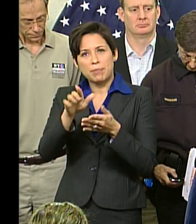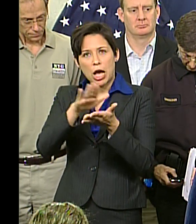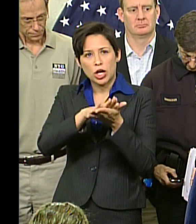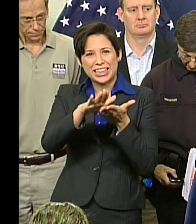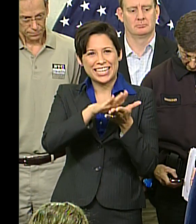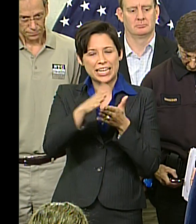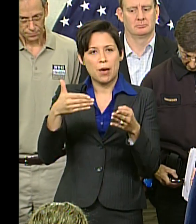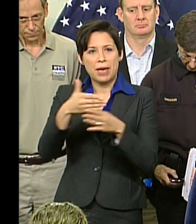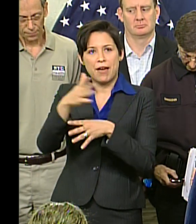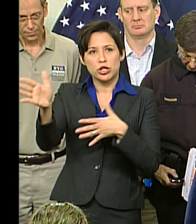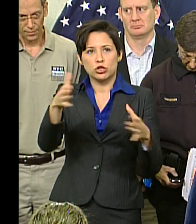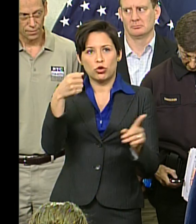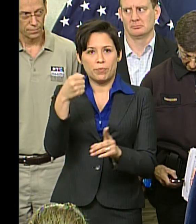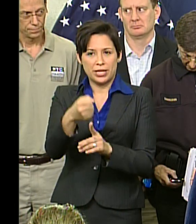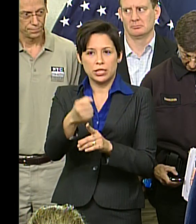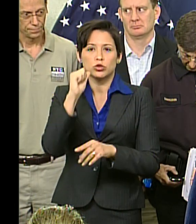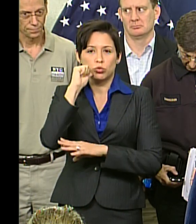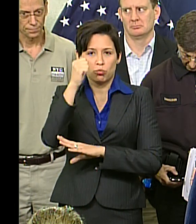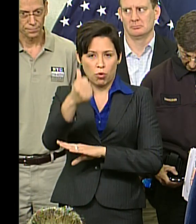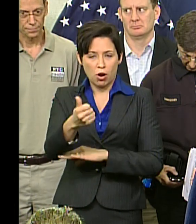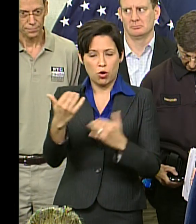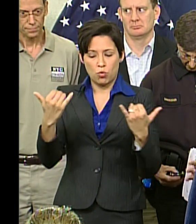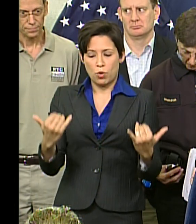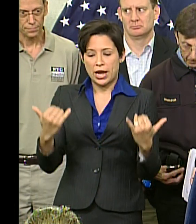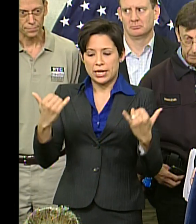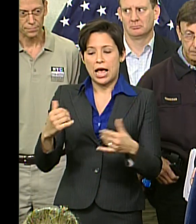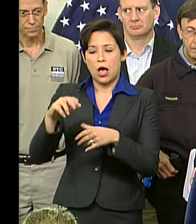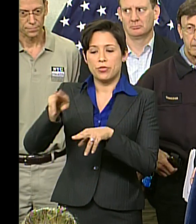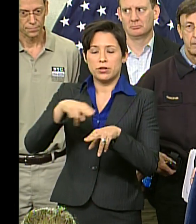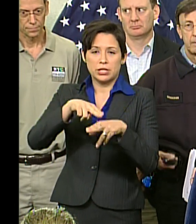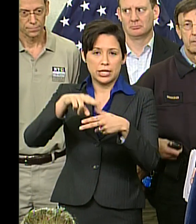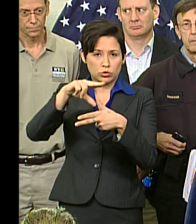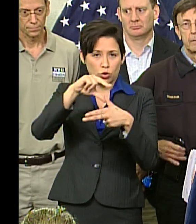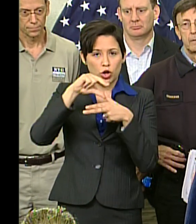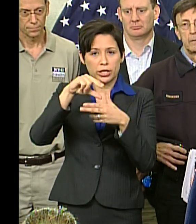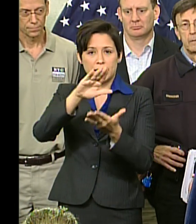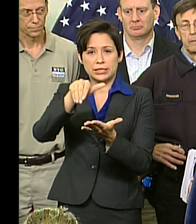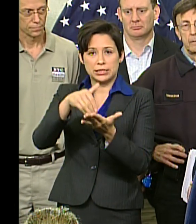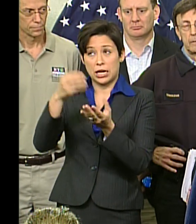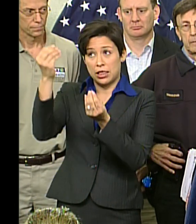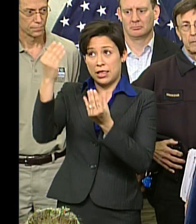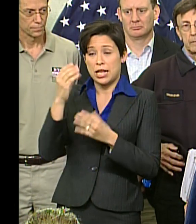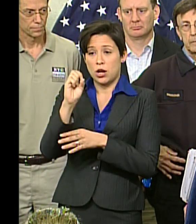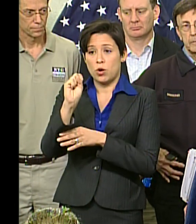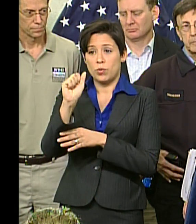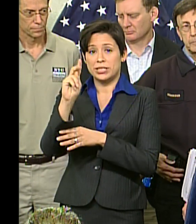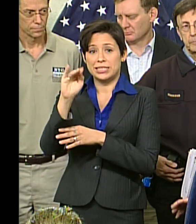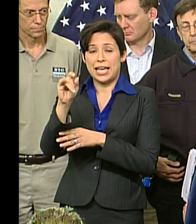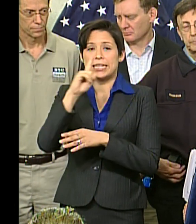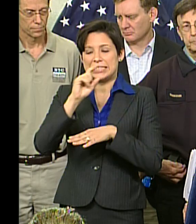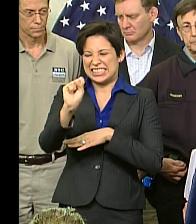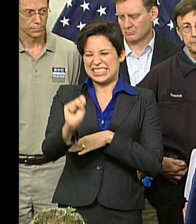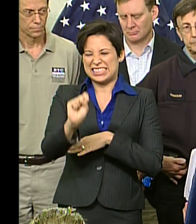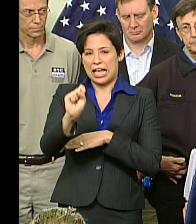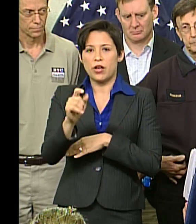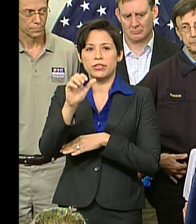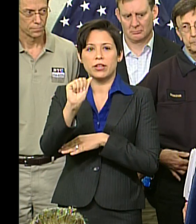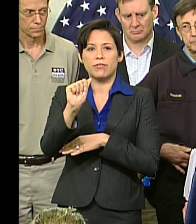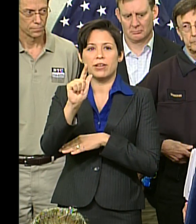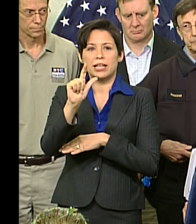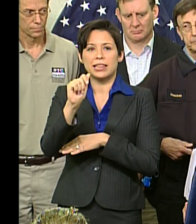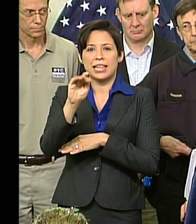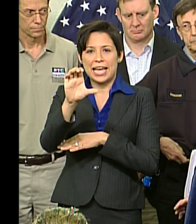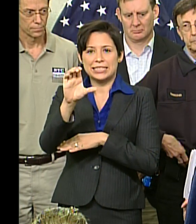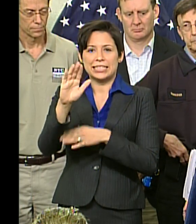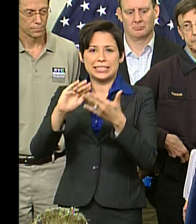The current track provided by the National Hurricane Center shows Sandy making landfall just south of Atlantic City this evening, and that keeps New